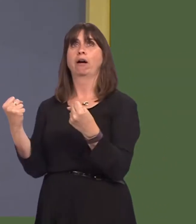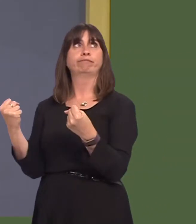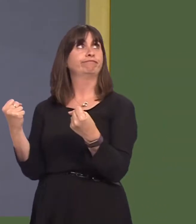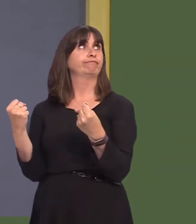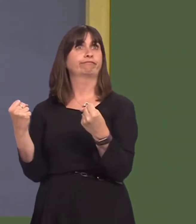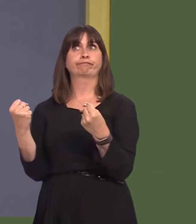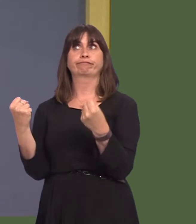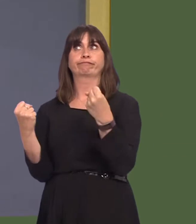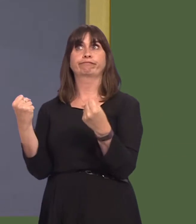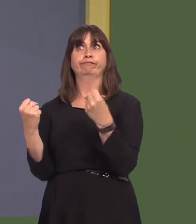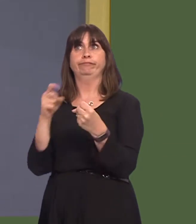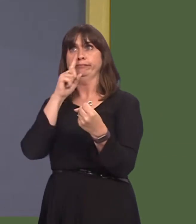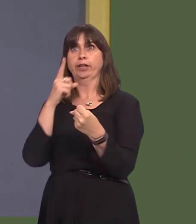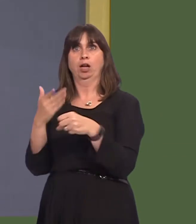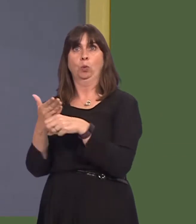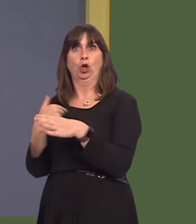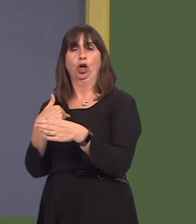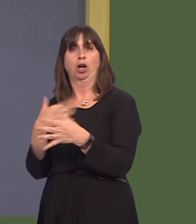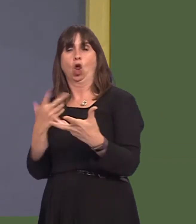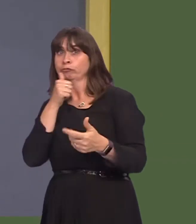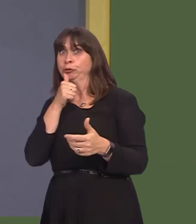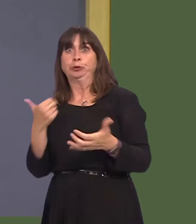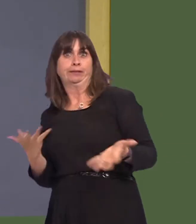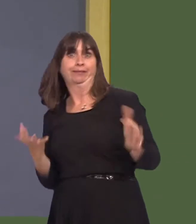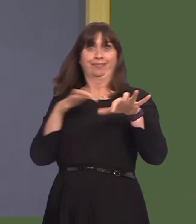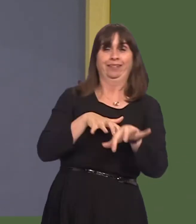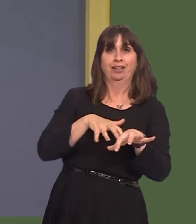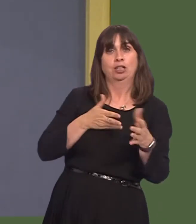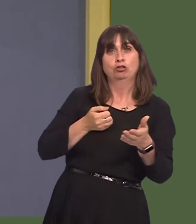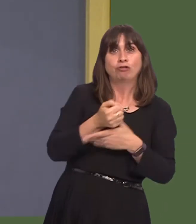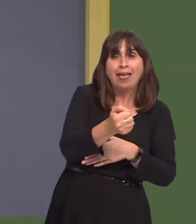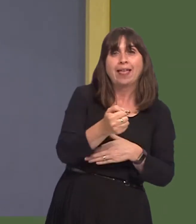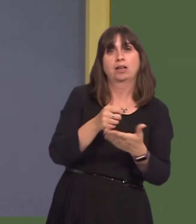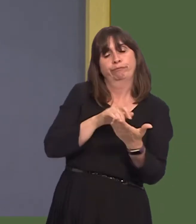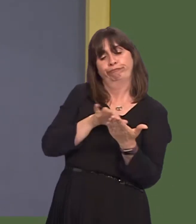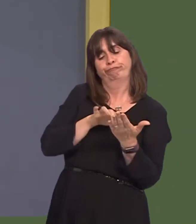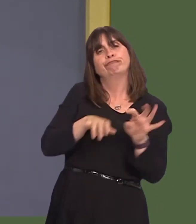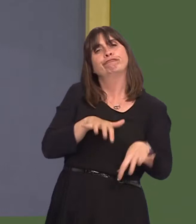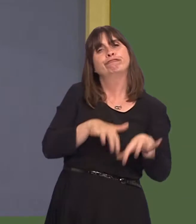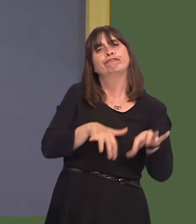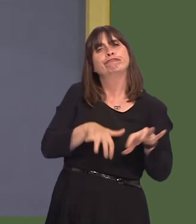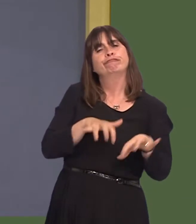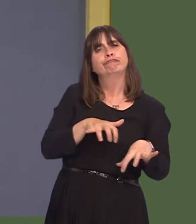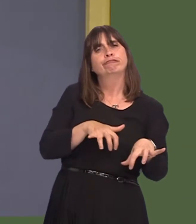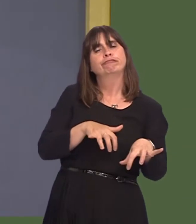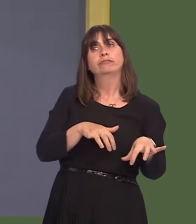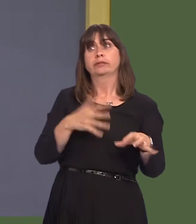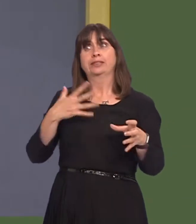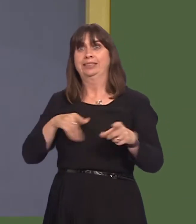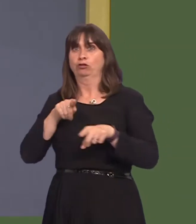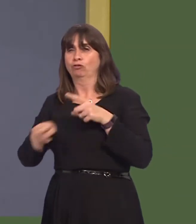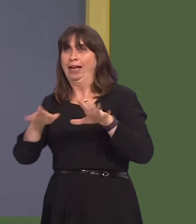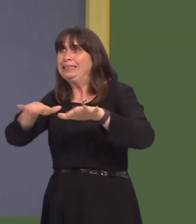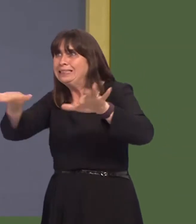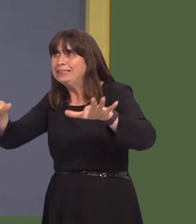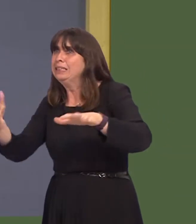car. And the additional carriages and the additional frequency of trains is also very important to get that modal shift that